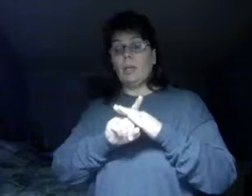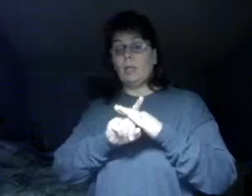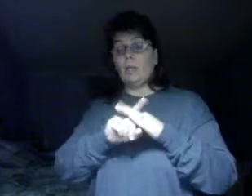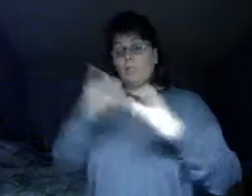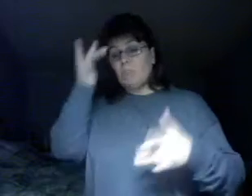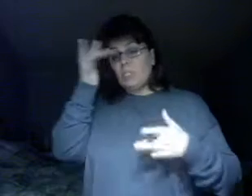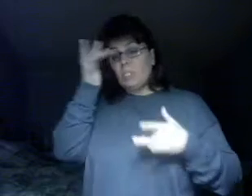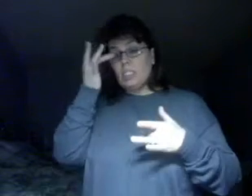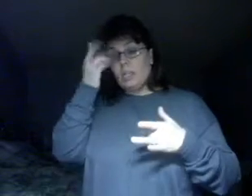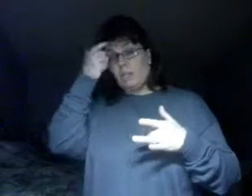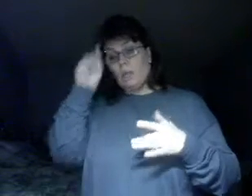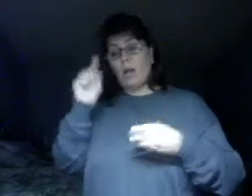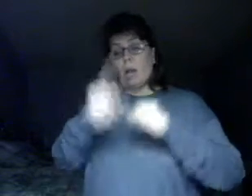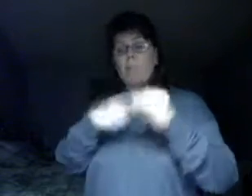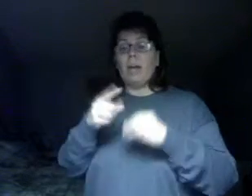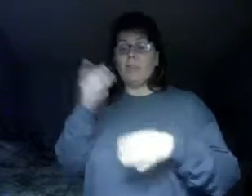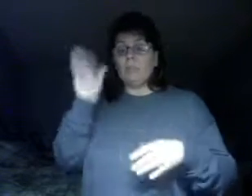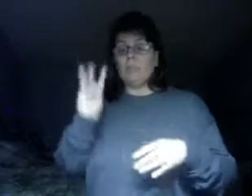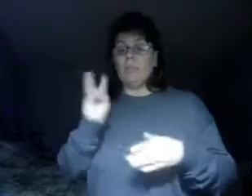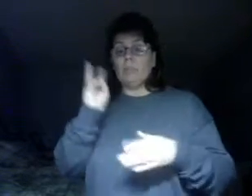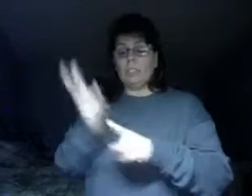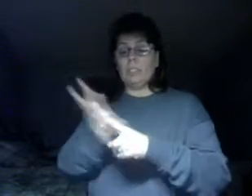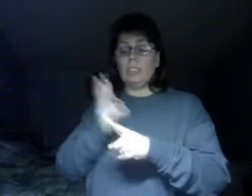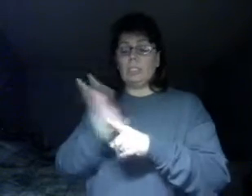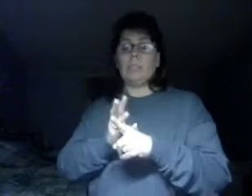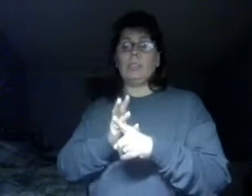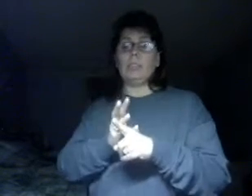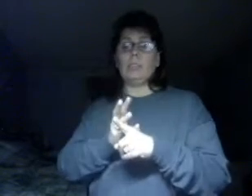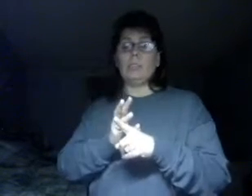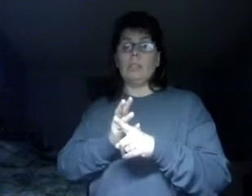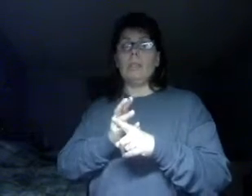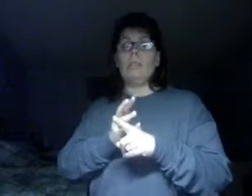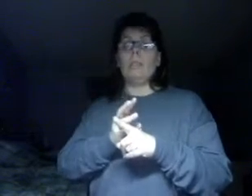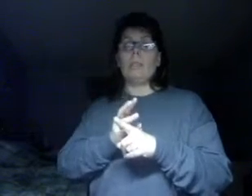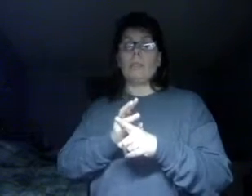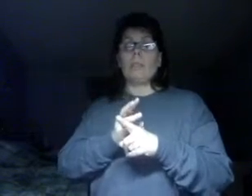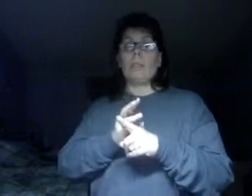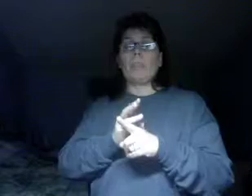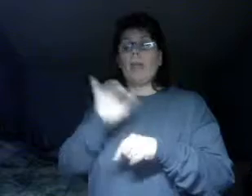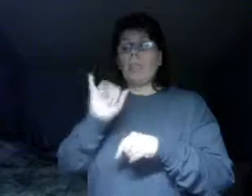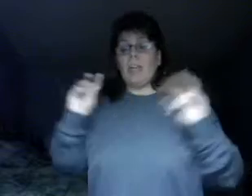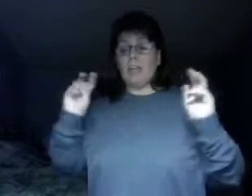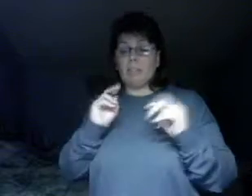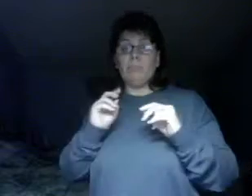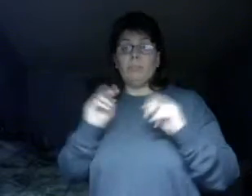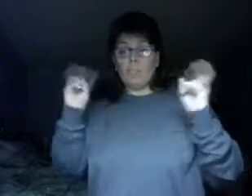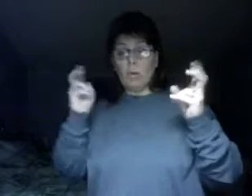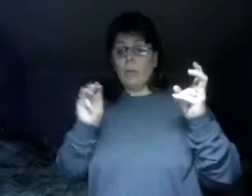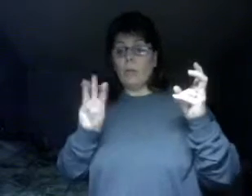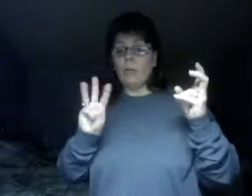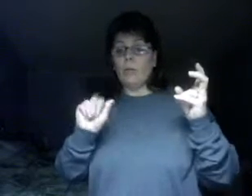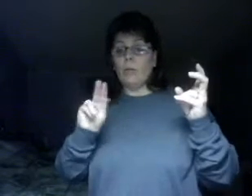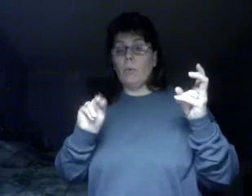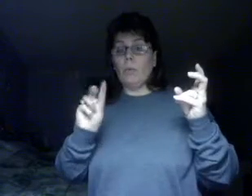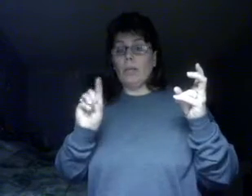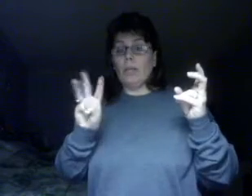anyone who is infected will have developed antibodies. This is known as the window period, and it's a very important concept because the